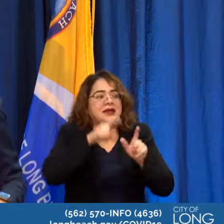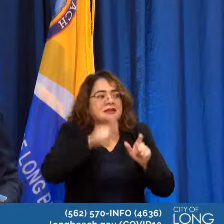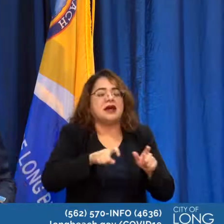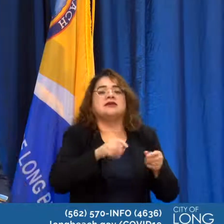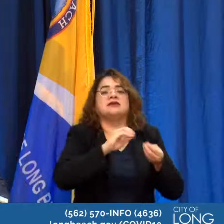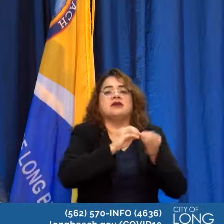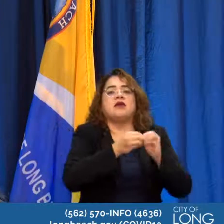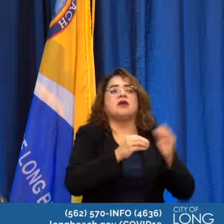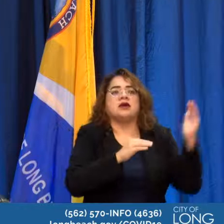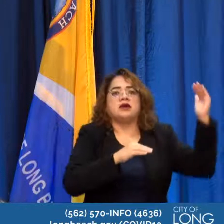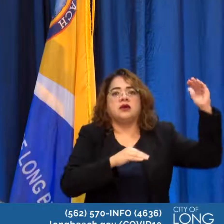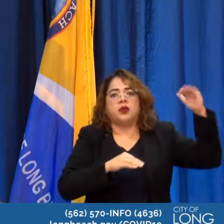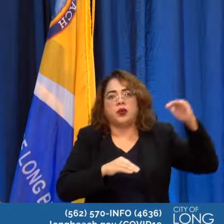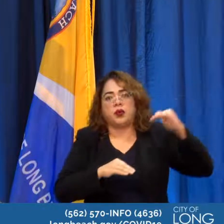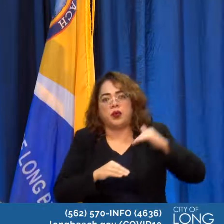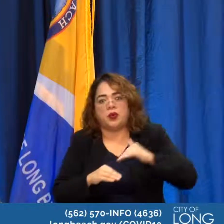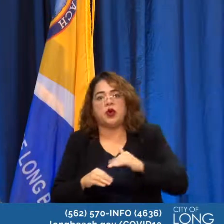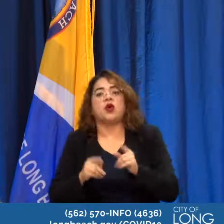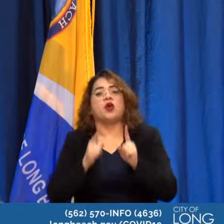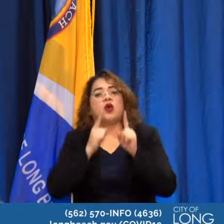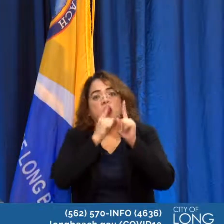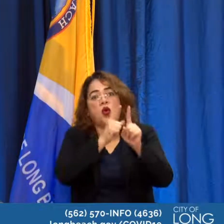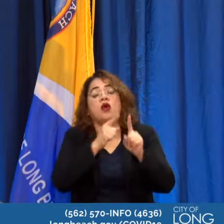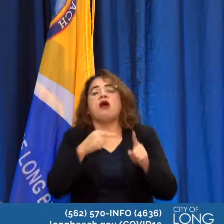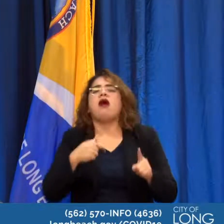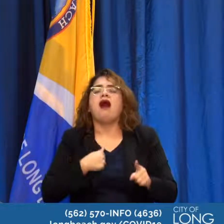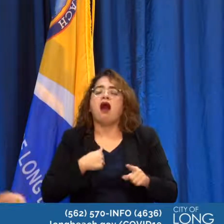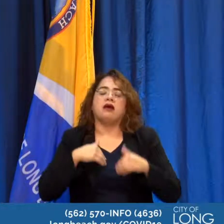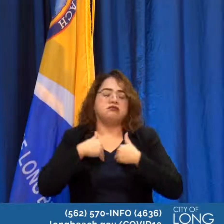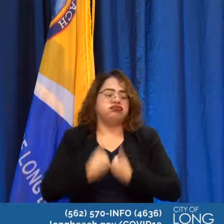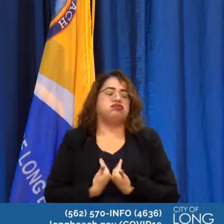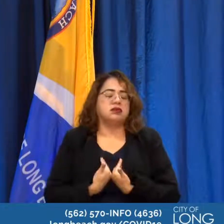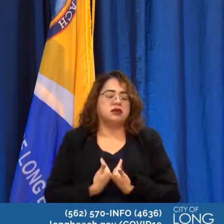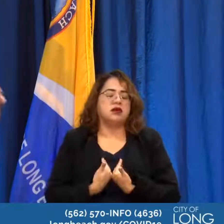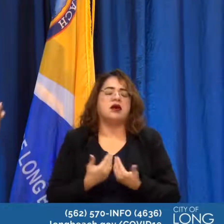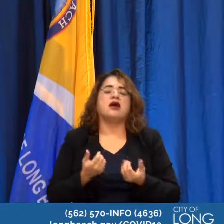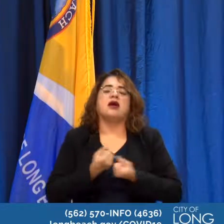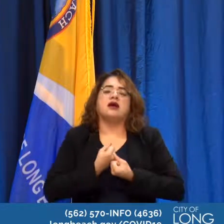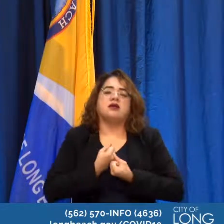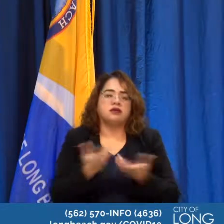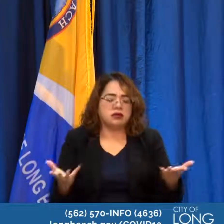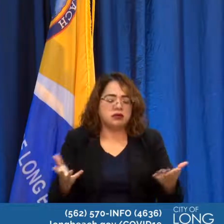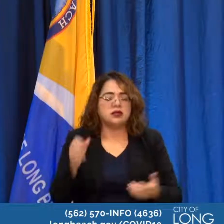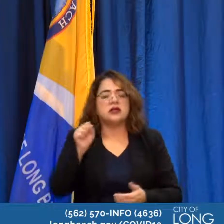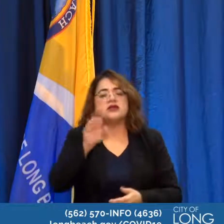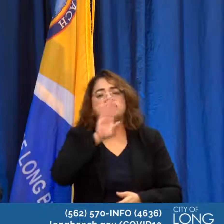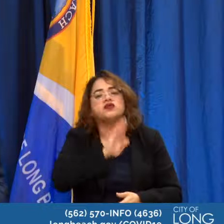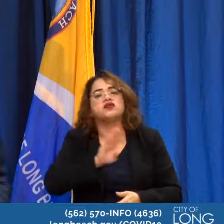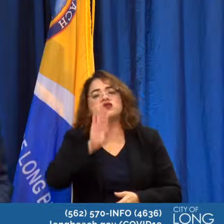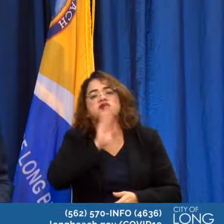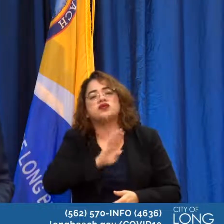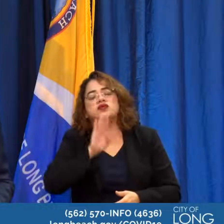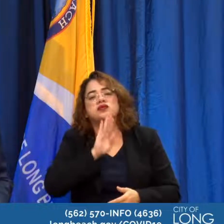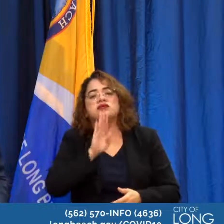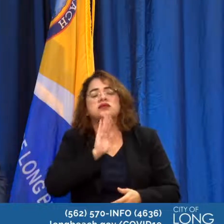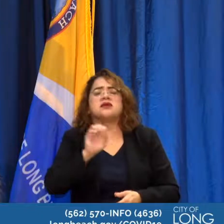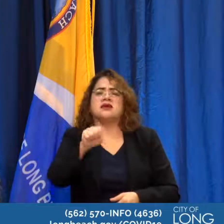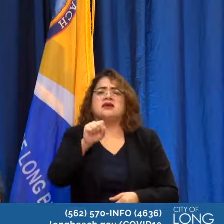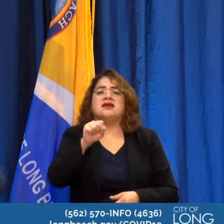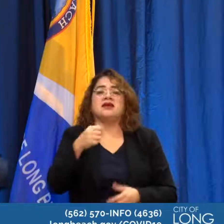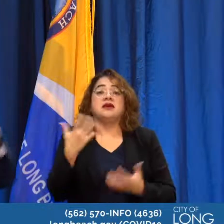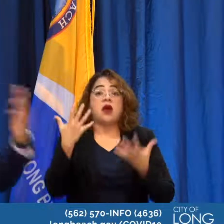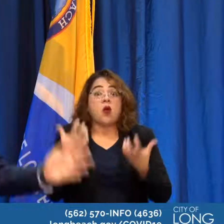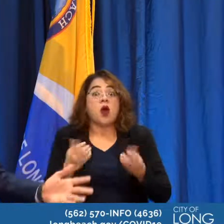And so I know a lot of us are tired and fatigued, and I'm tired and I'm fatigued, and no one likes to cause additional restrictions